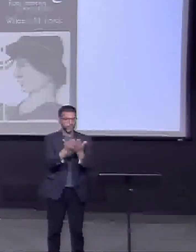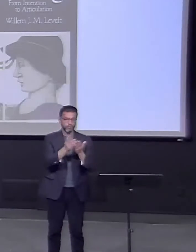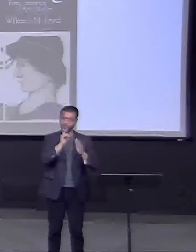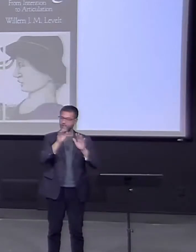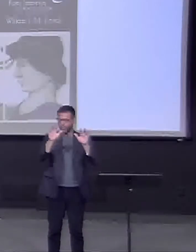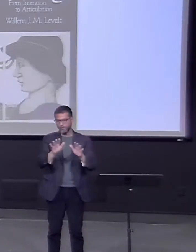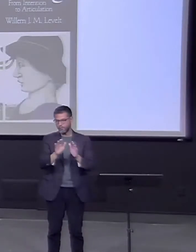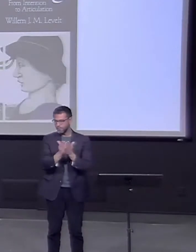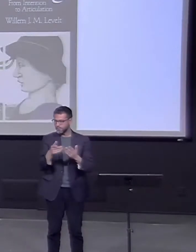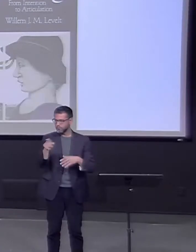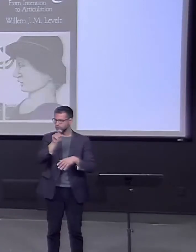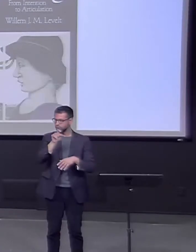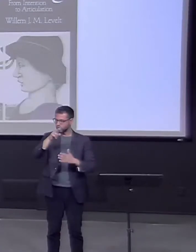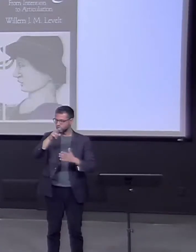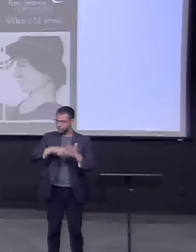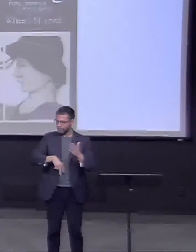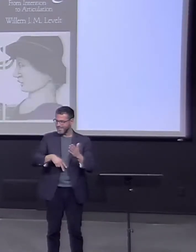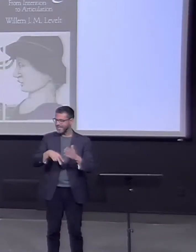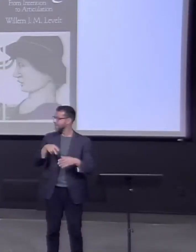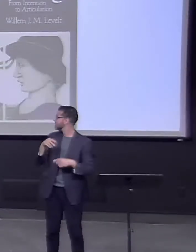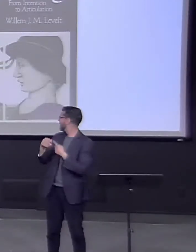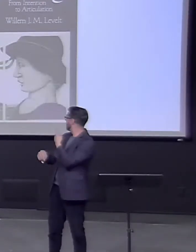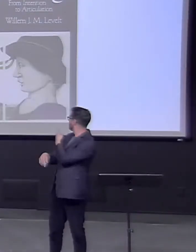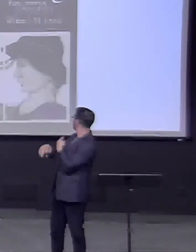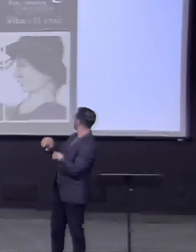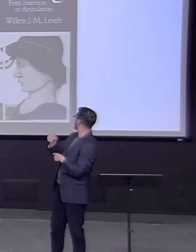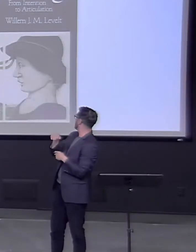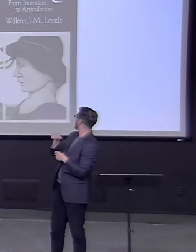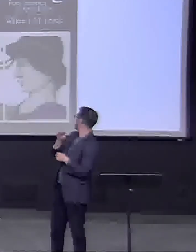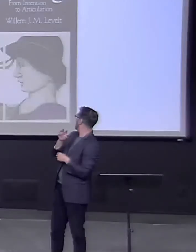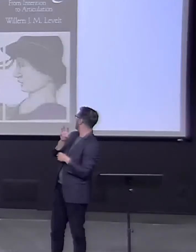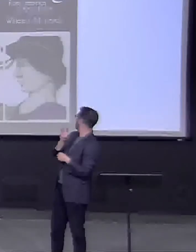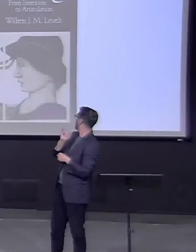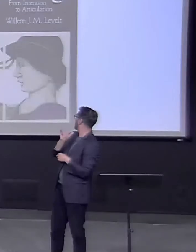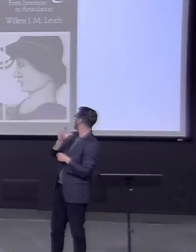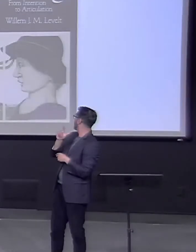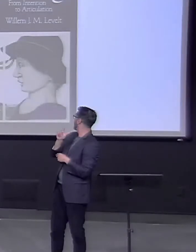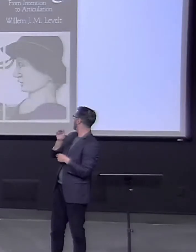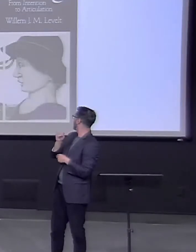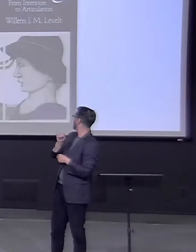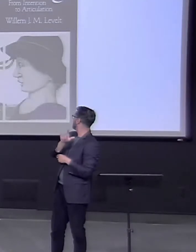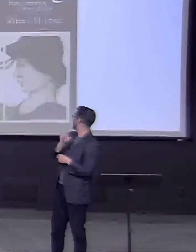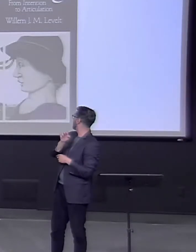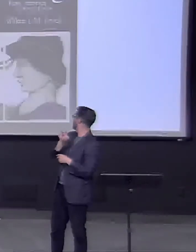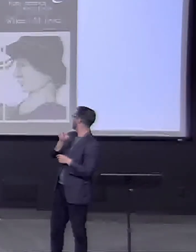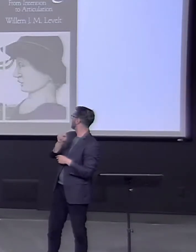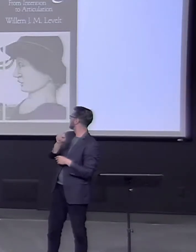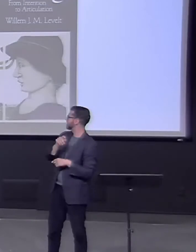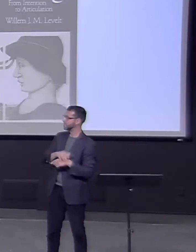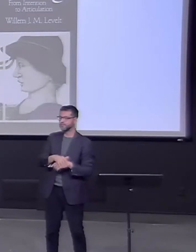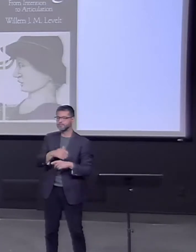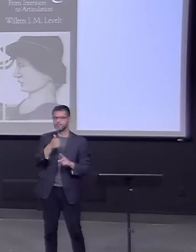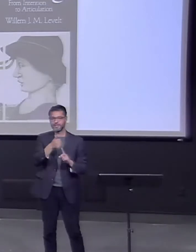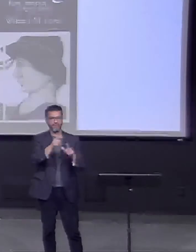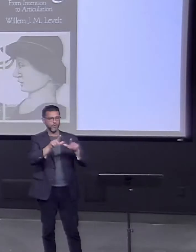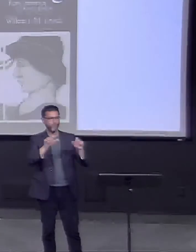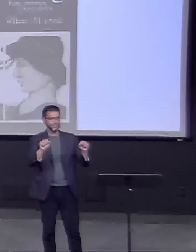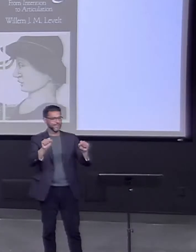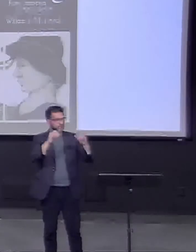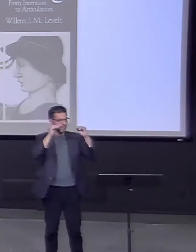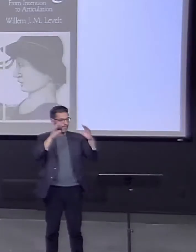read by Pim Lefeld, former director of the Max Planck Institute for Psycholinguistics in Nijmegen. He